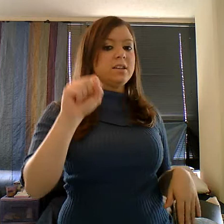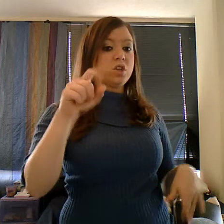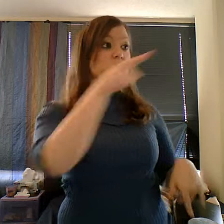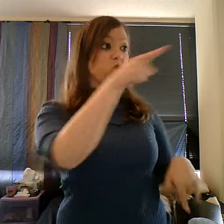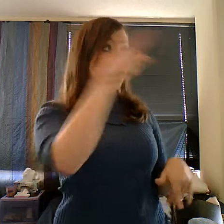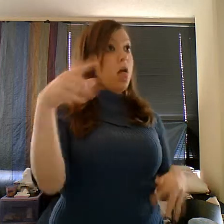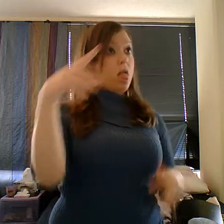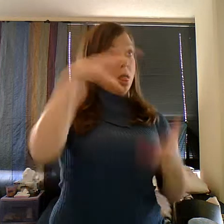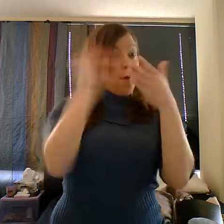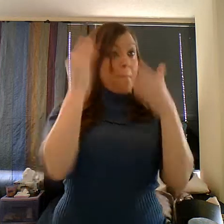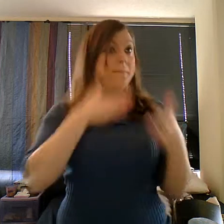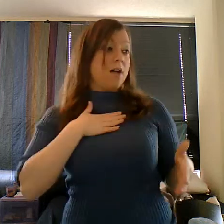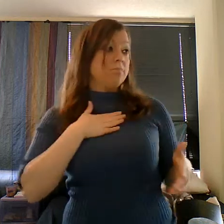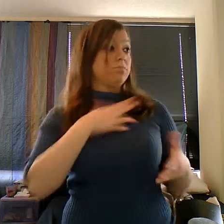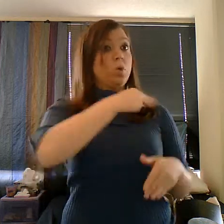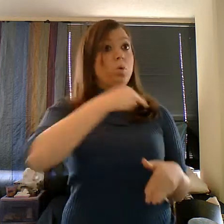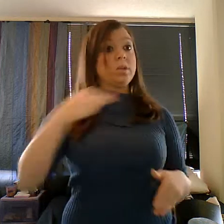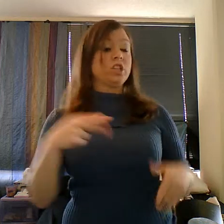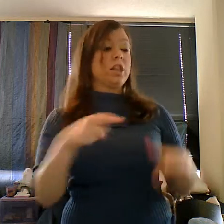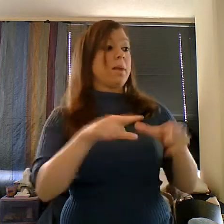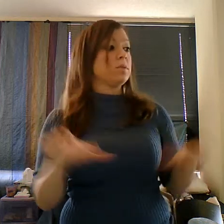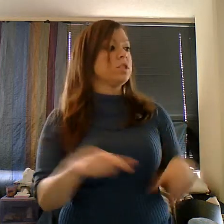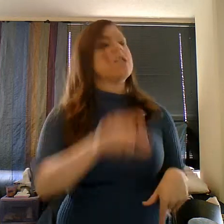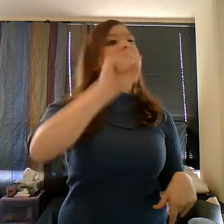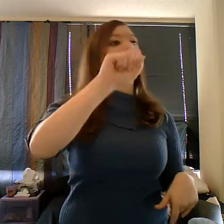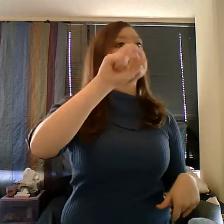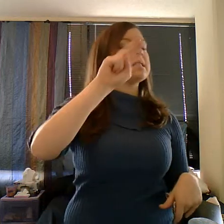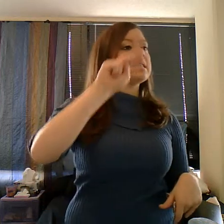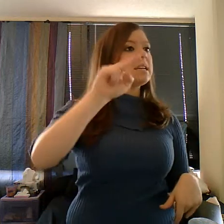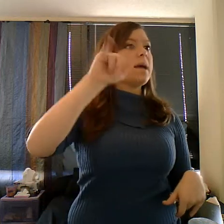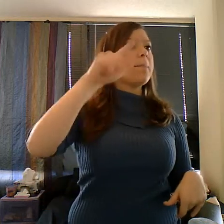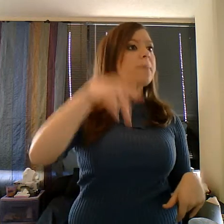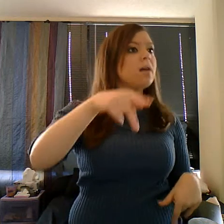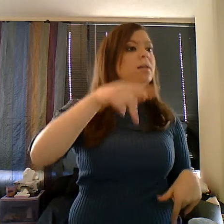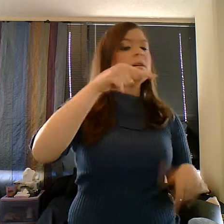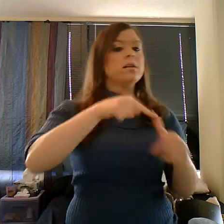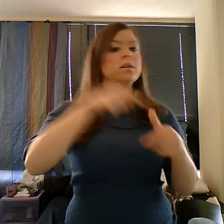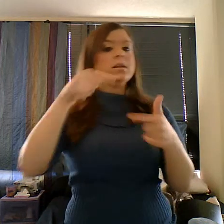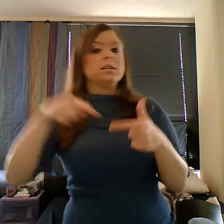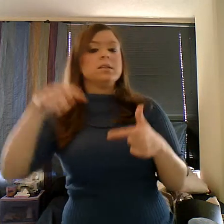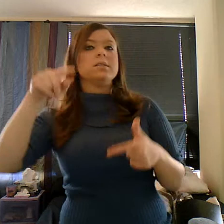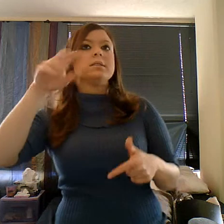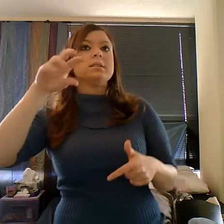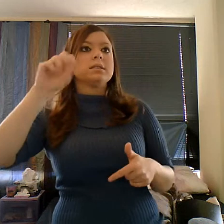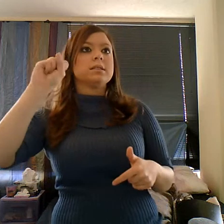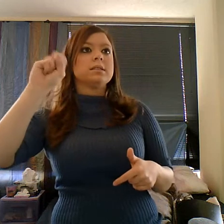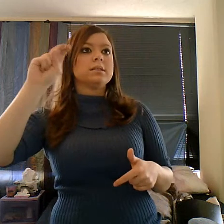Snip, snip, snapp, snapp, snute.